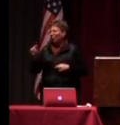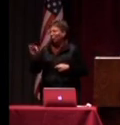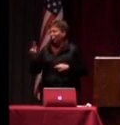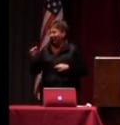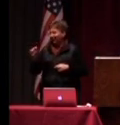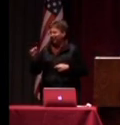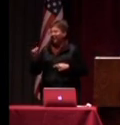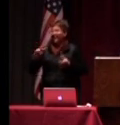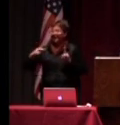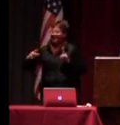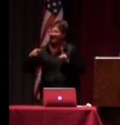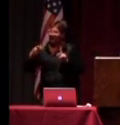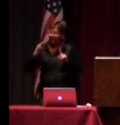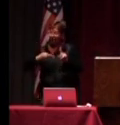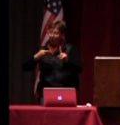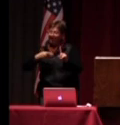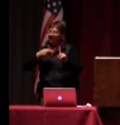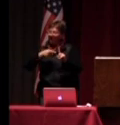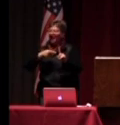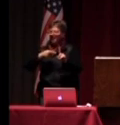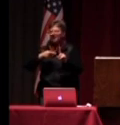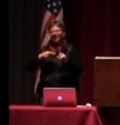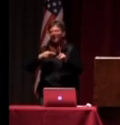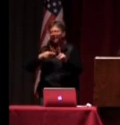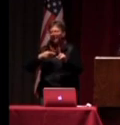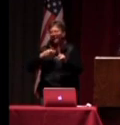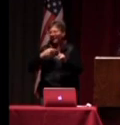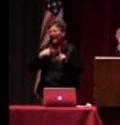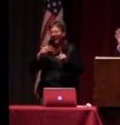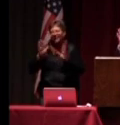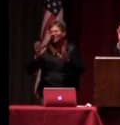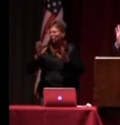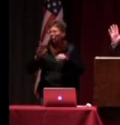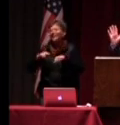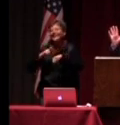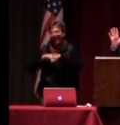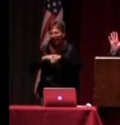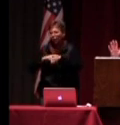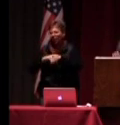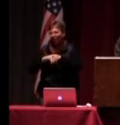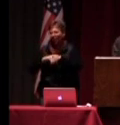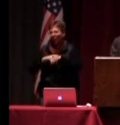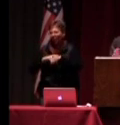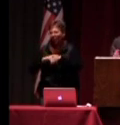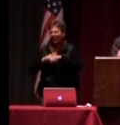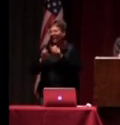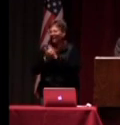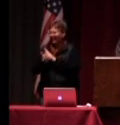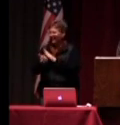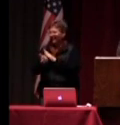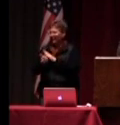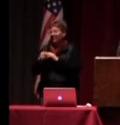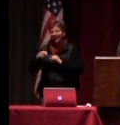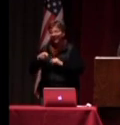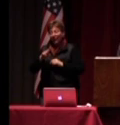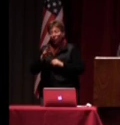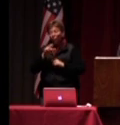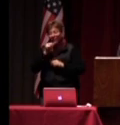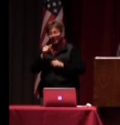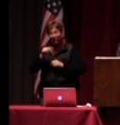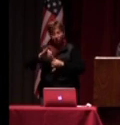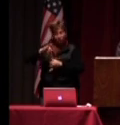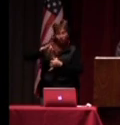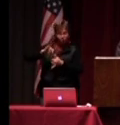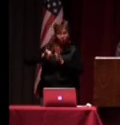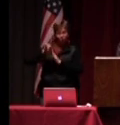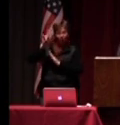Secondly, he was seen as a figure of extraordinary natural gifts. Nobody ever said he was tall, but he actually wasn't unusually short